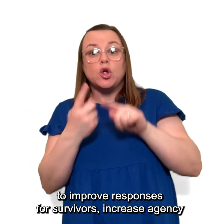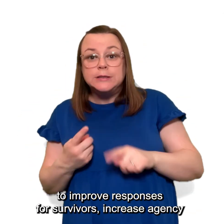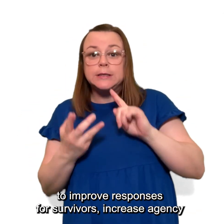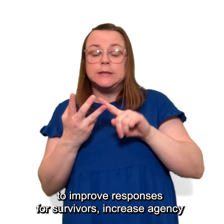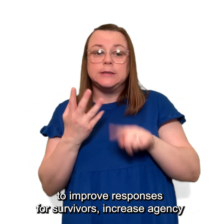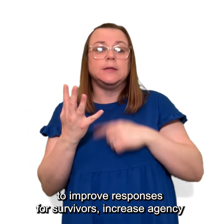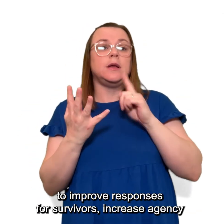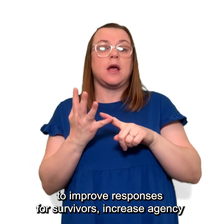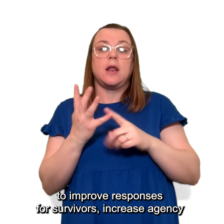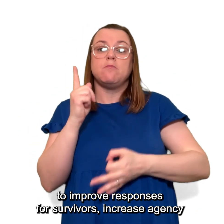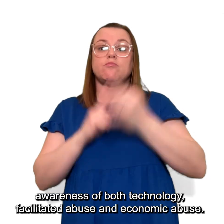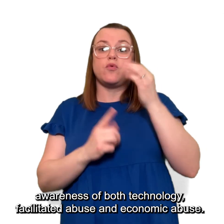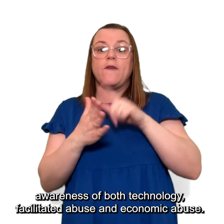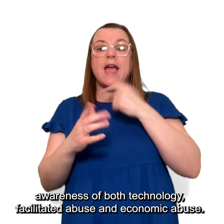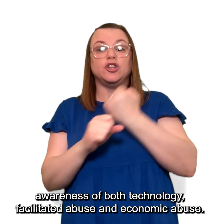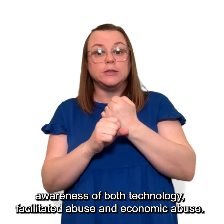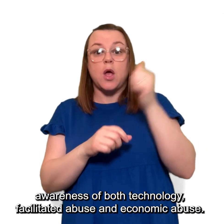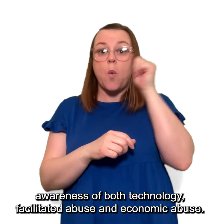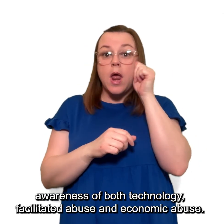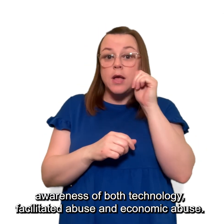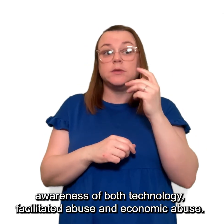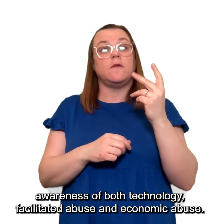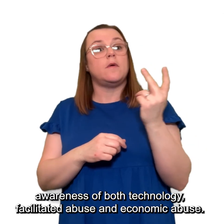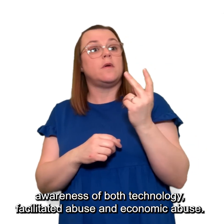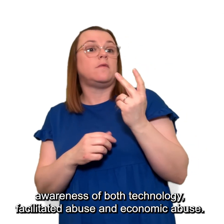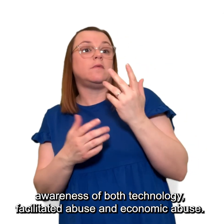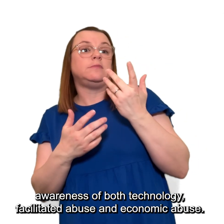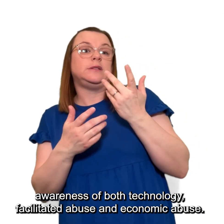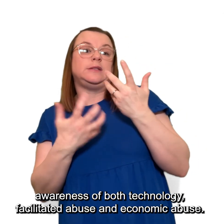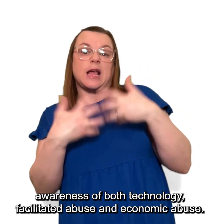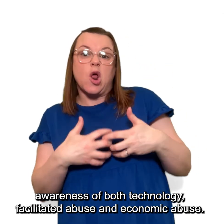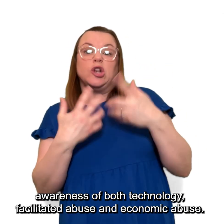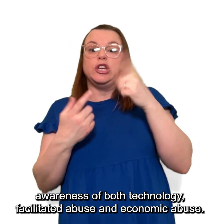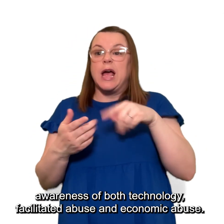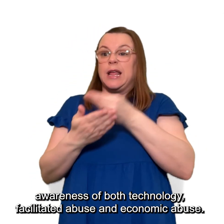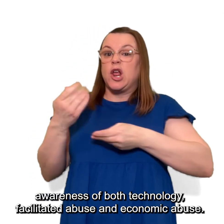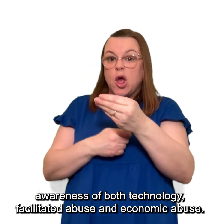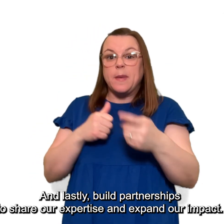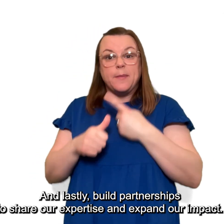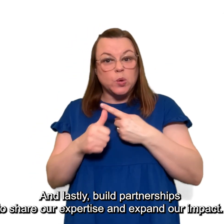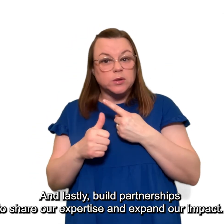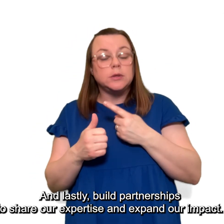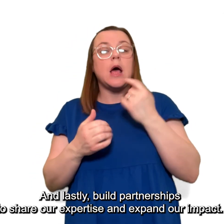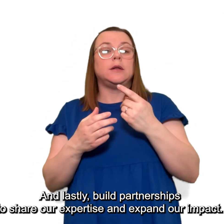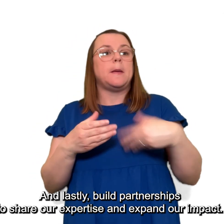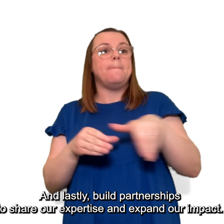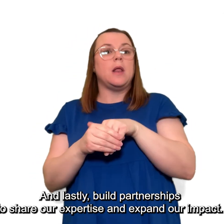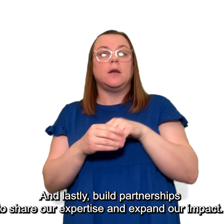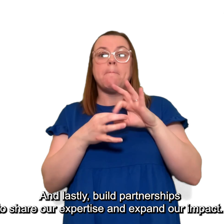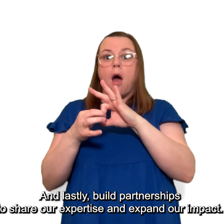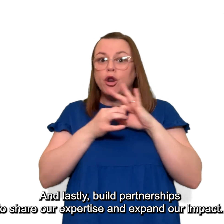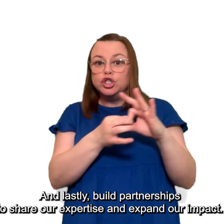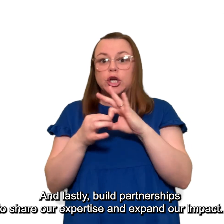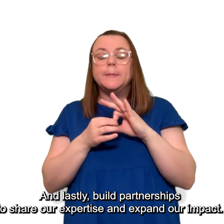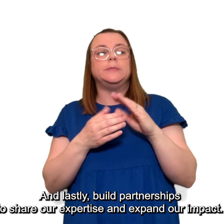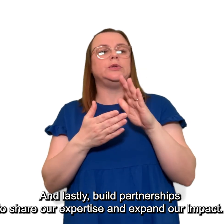survivors, increase agency awareness of both technology facilitated abuse and economic abuse, and lastly, build